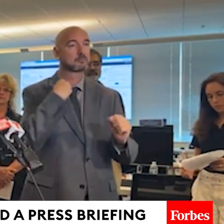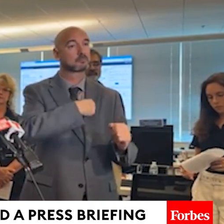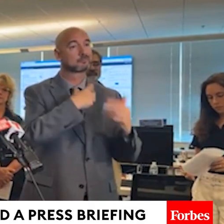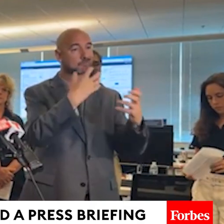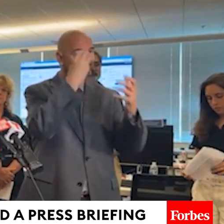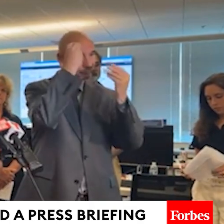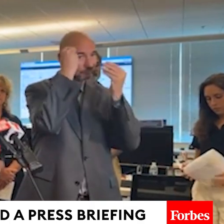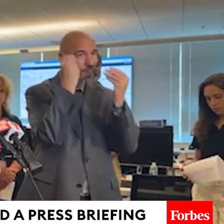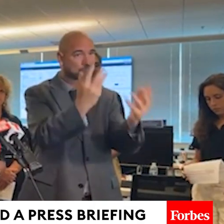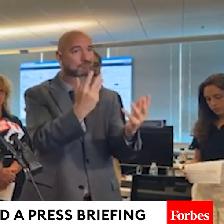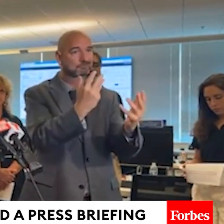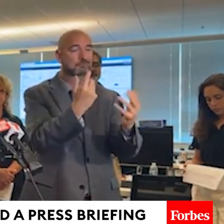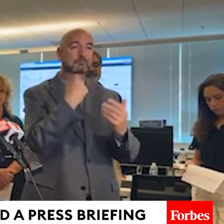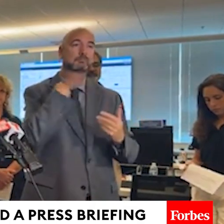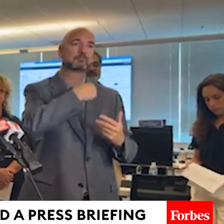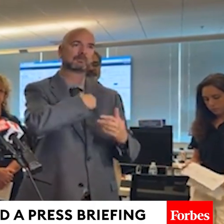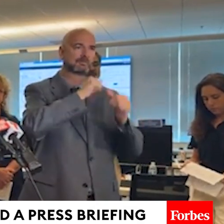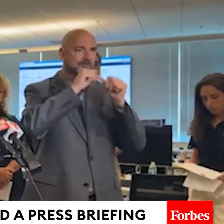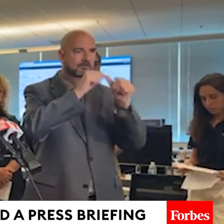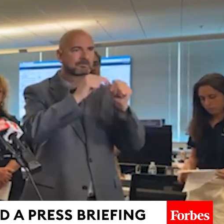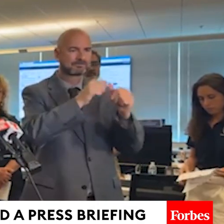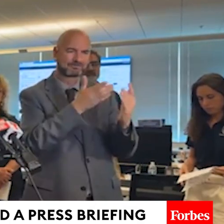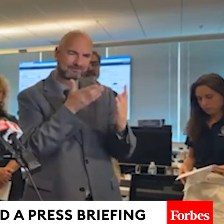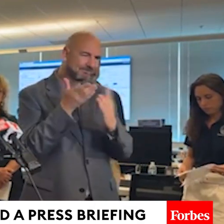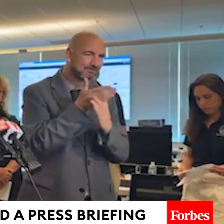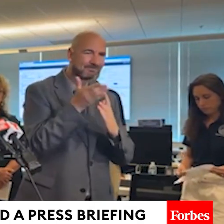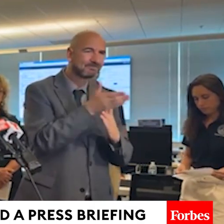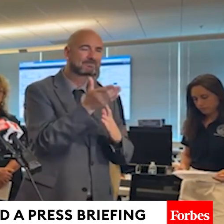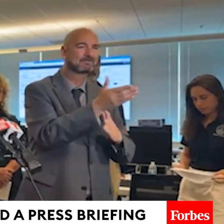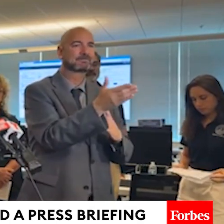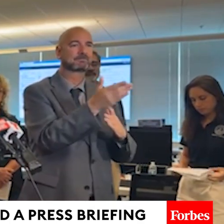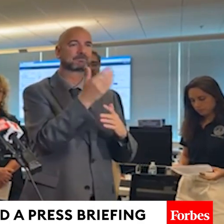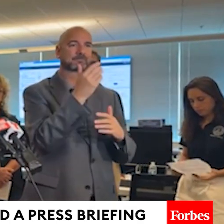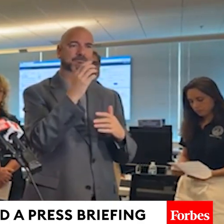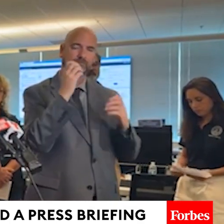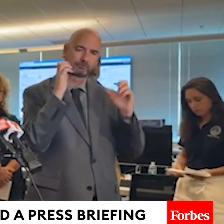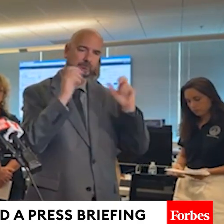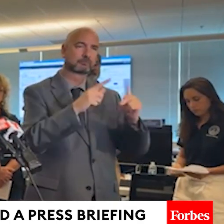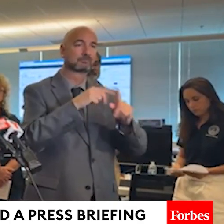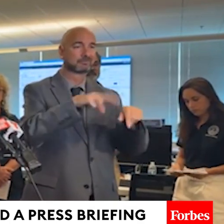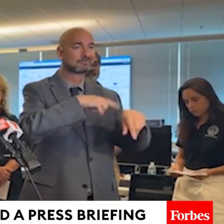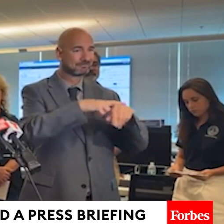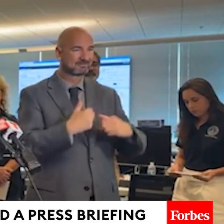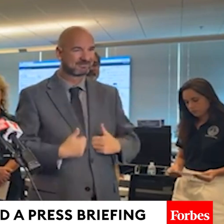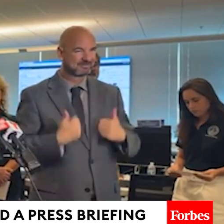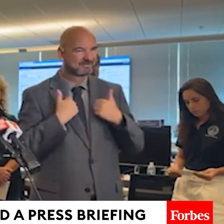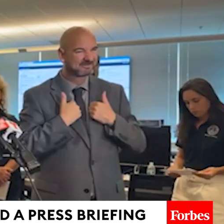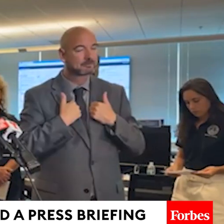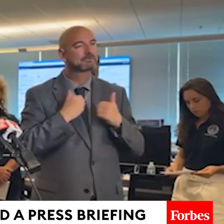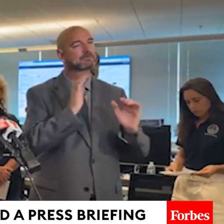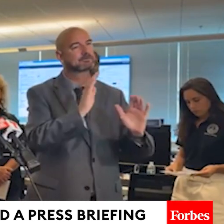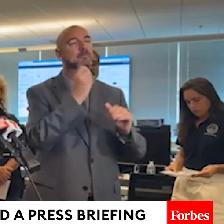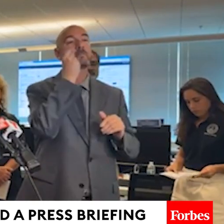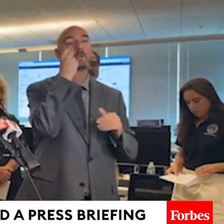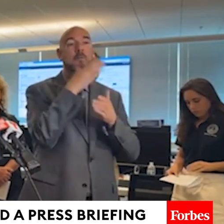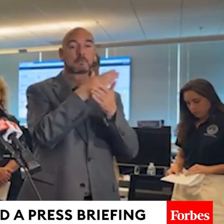we continue to navigate back to what we call a life of normalcy, you know, we have been presented with a couple of